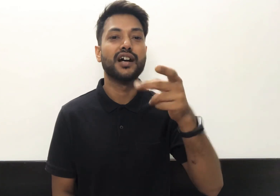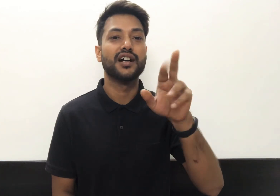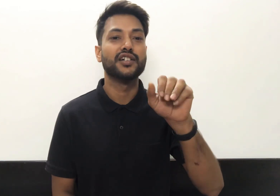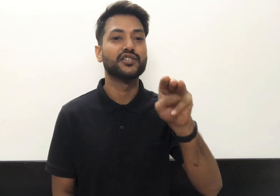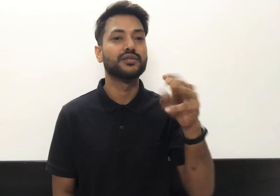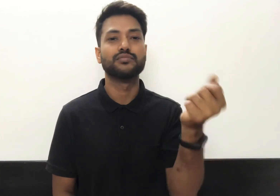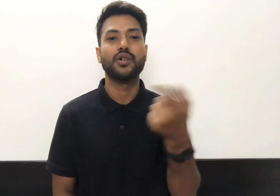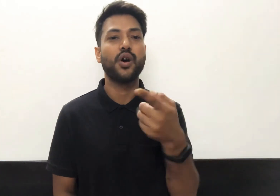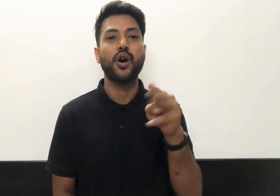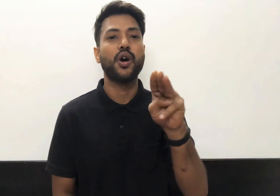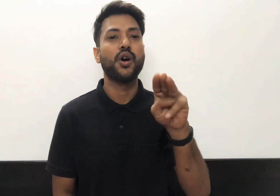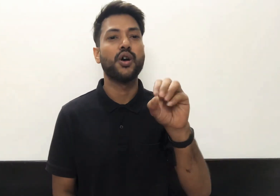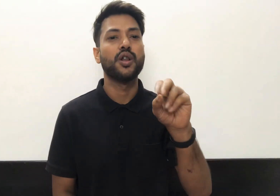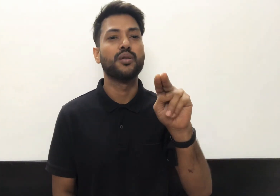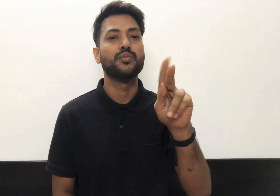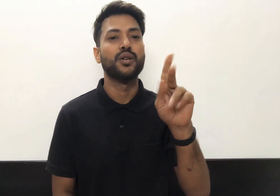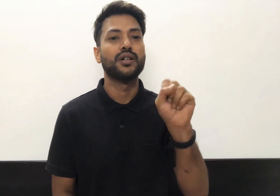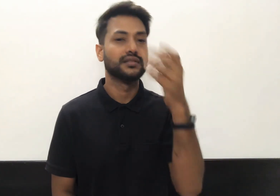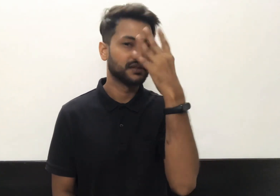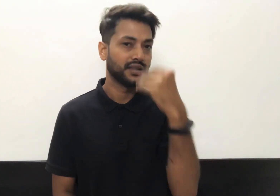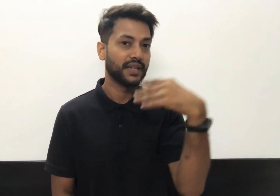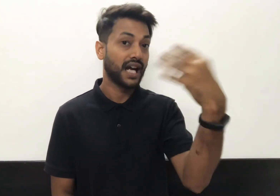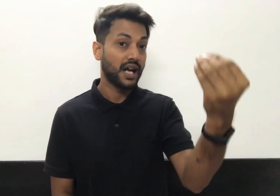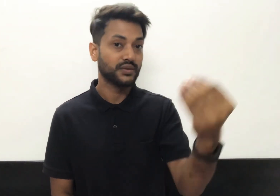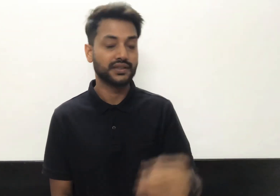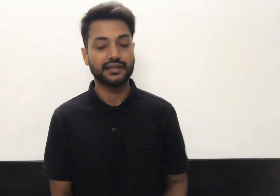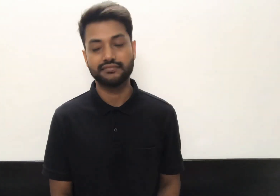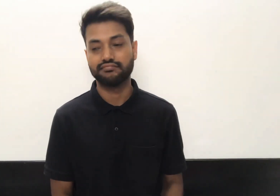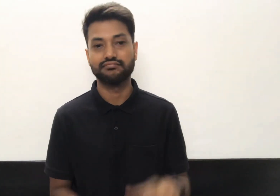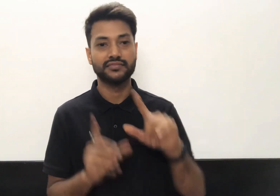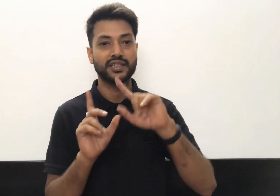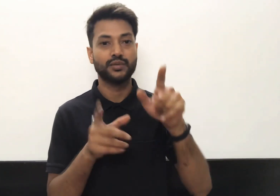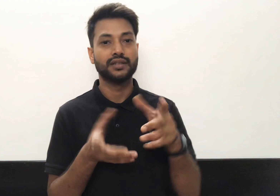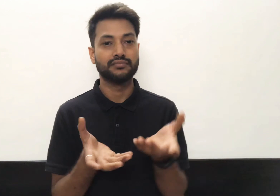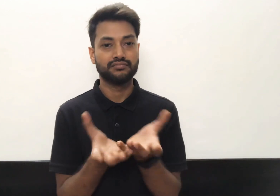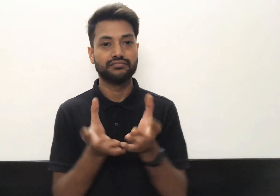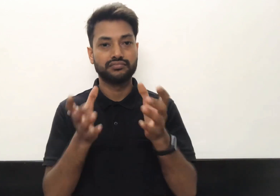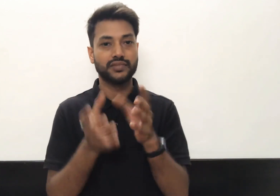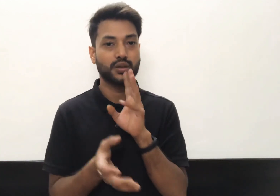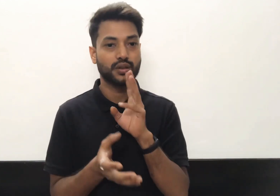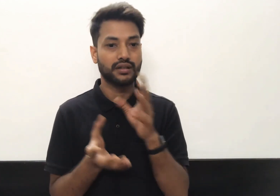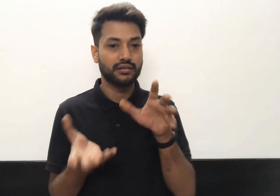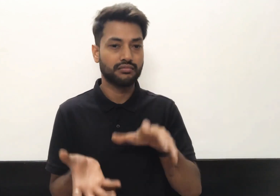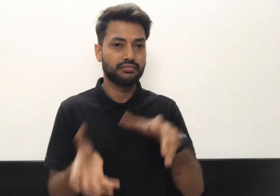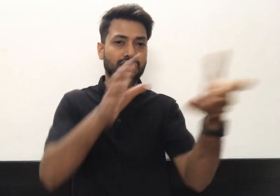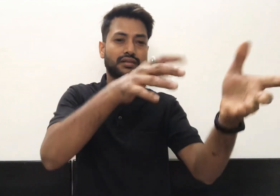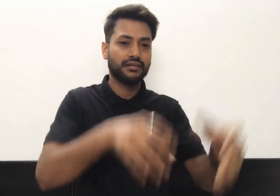were sleeping outside. So they went and put some water on one guy. He got up, "Shiva!"